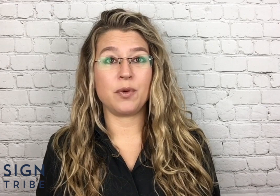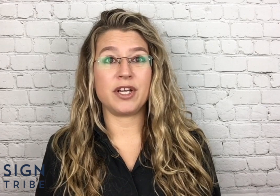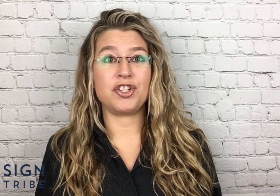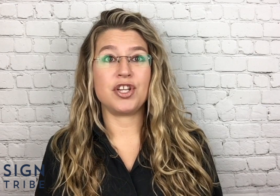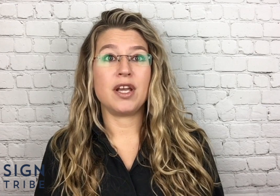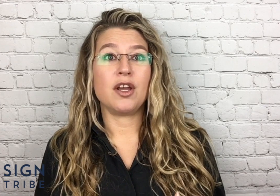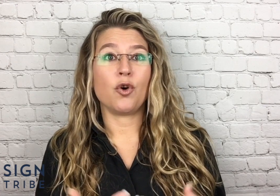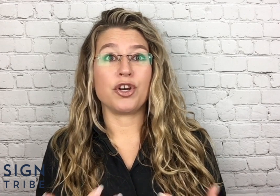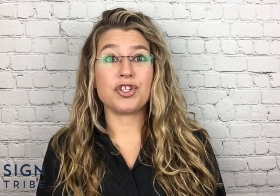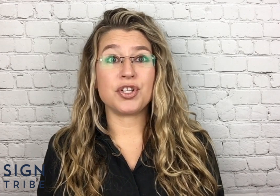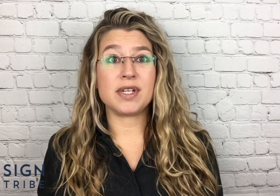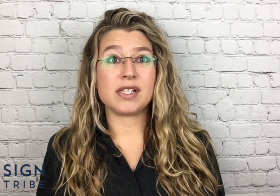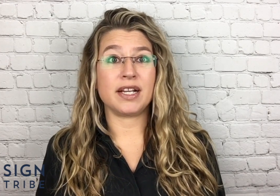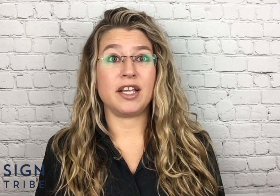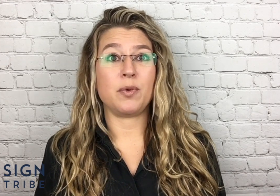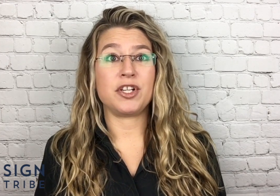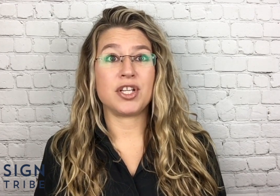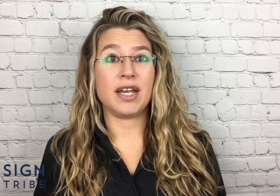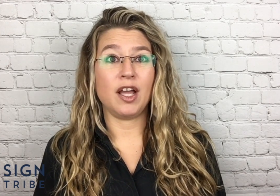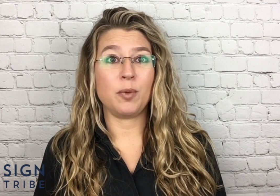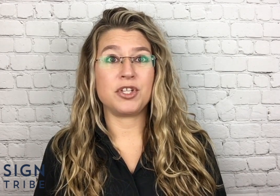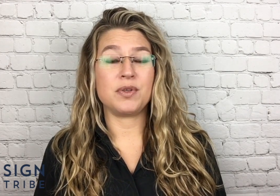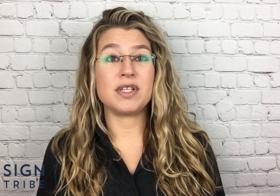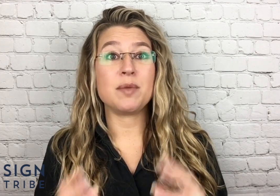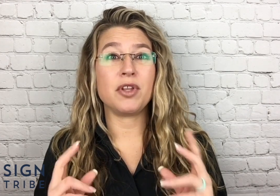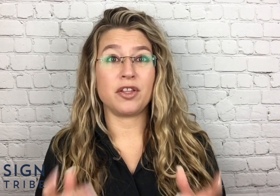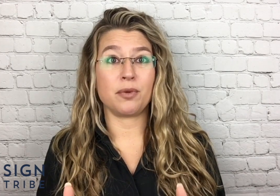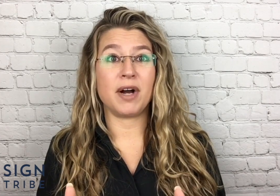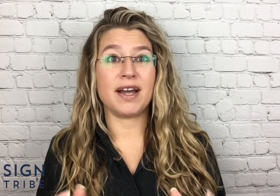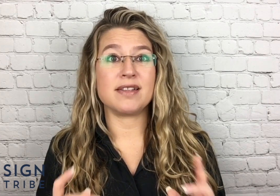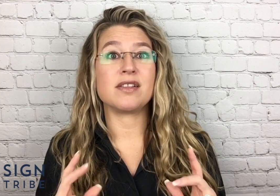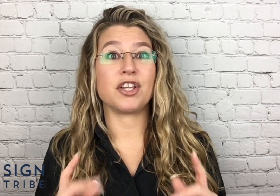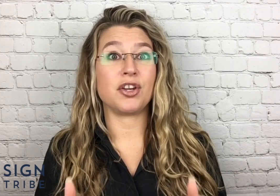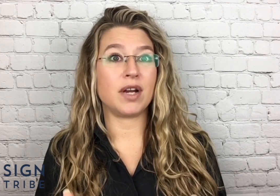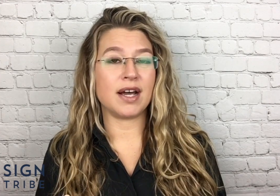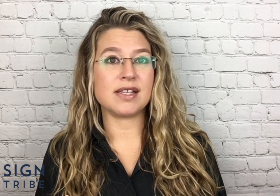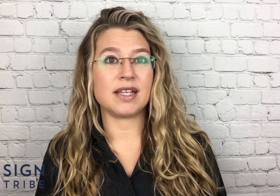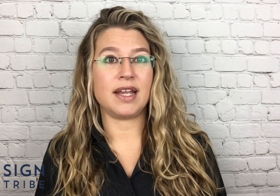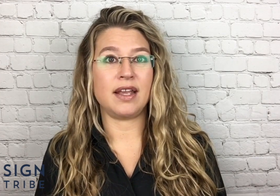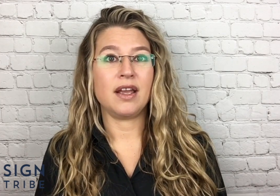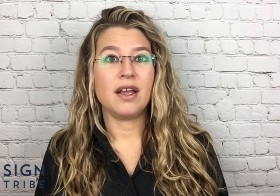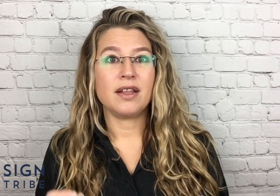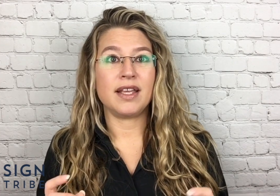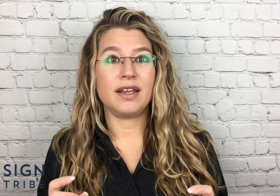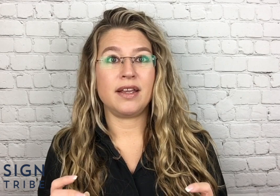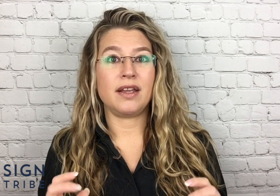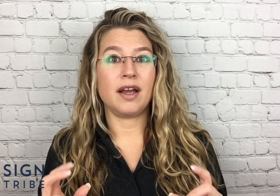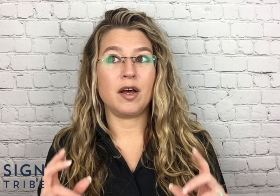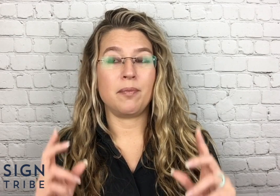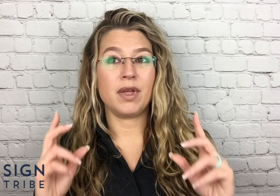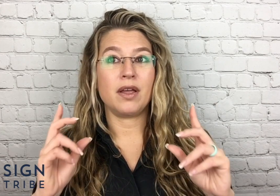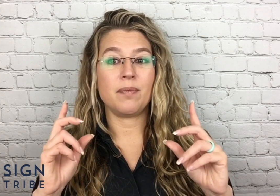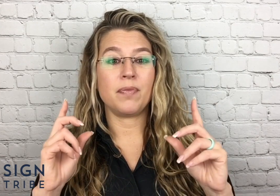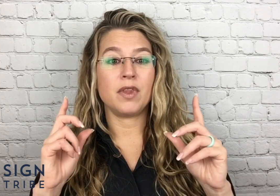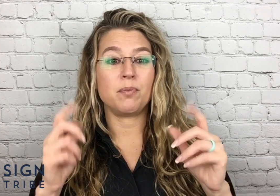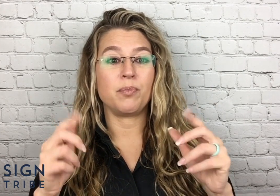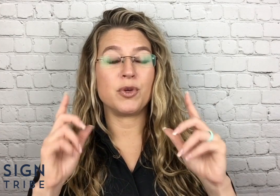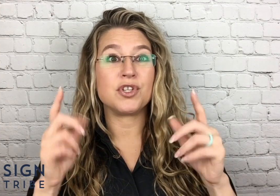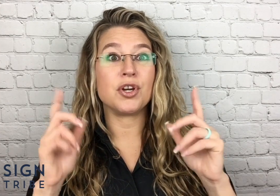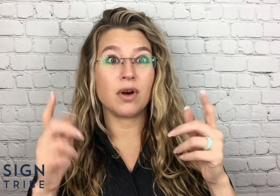language or your students sign language can help to stimulate their minds, the curiosity, the those neurons